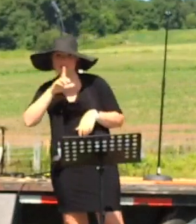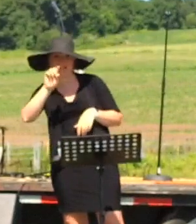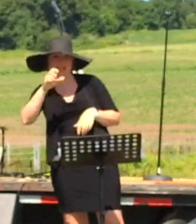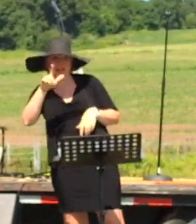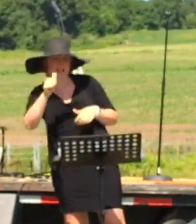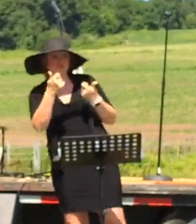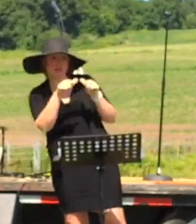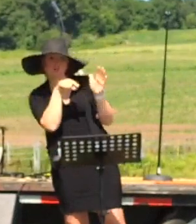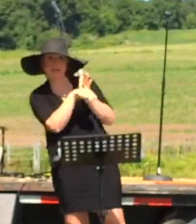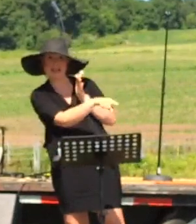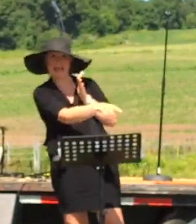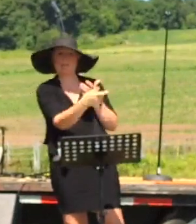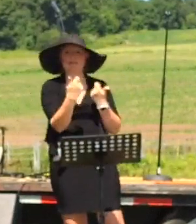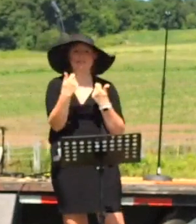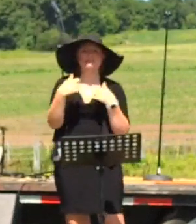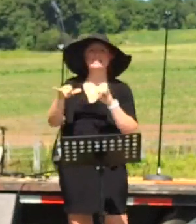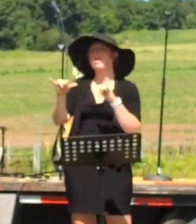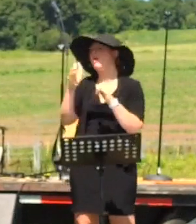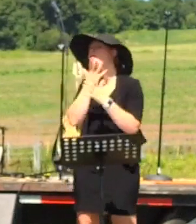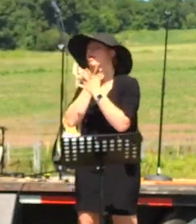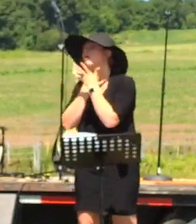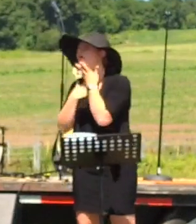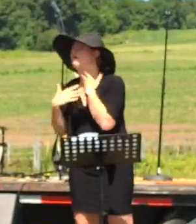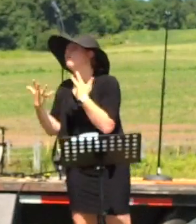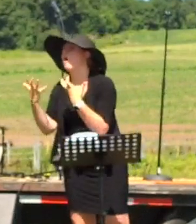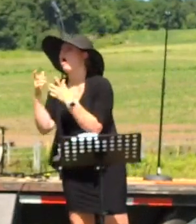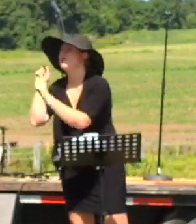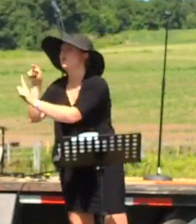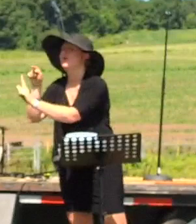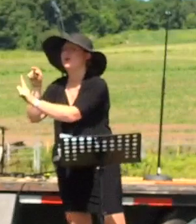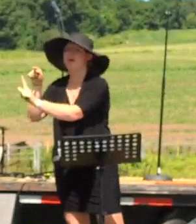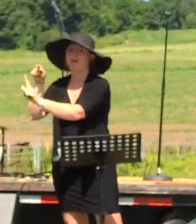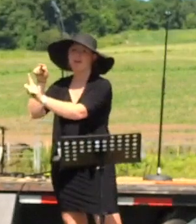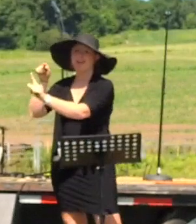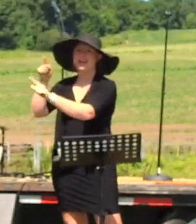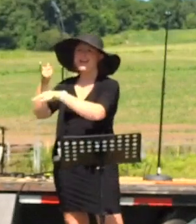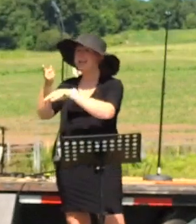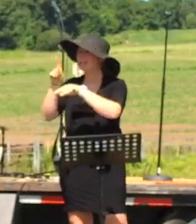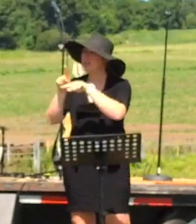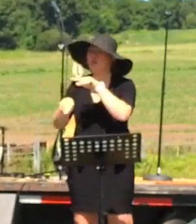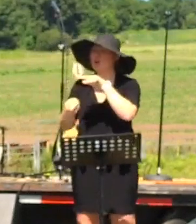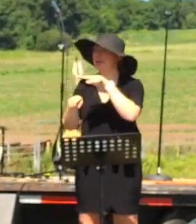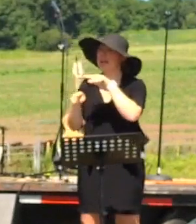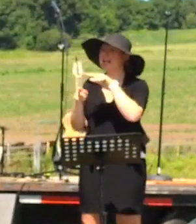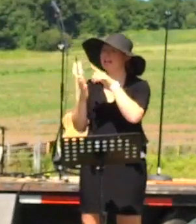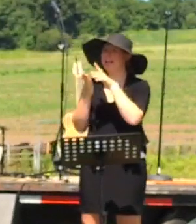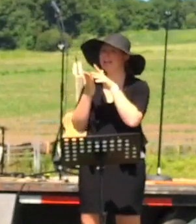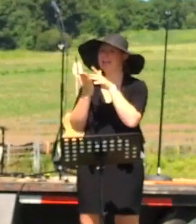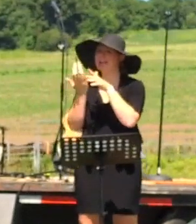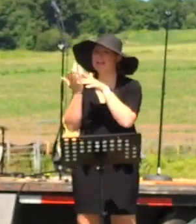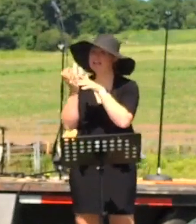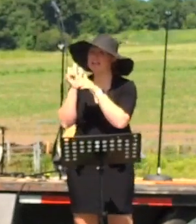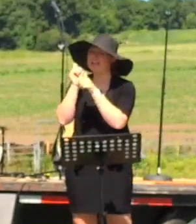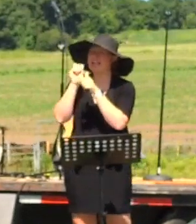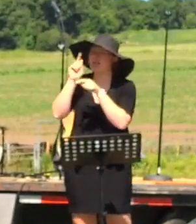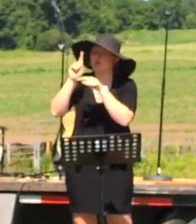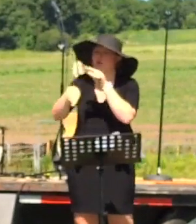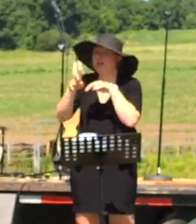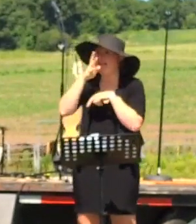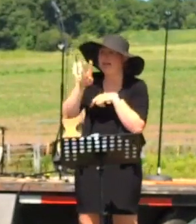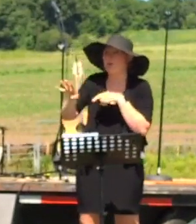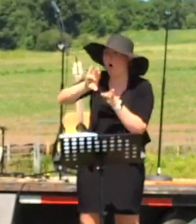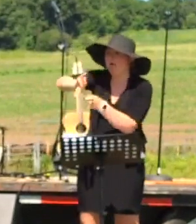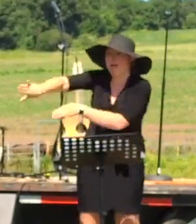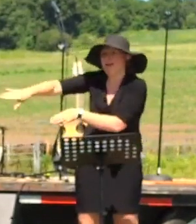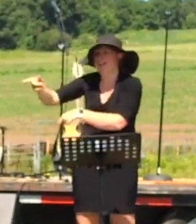Like, he's still all about her. And he could not get past that sexual desire, and eventually it was his